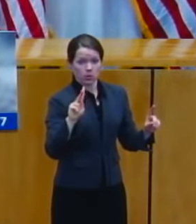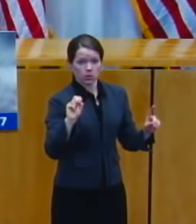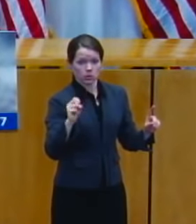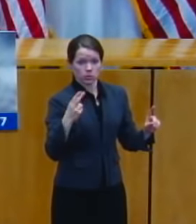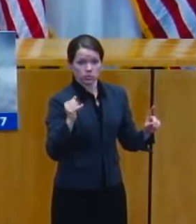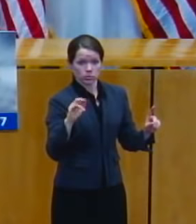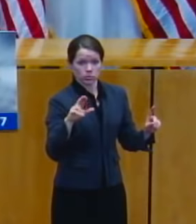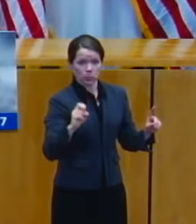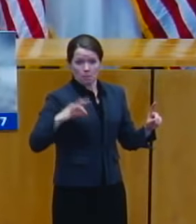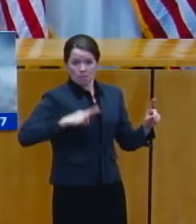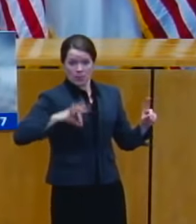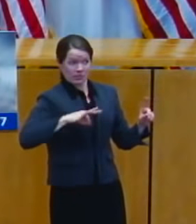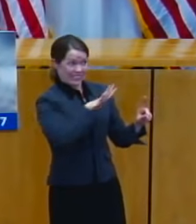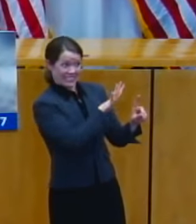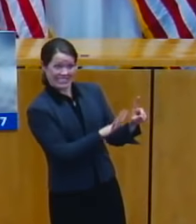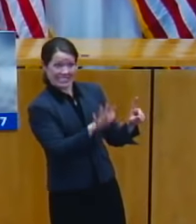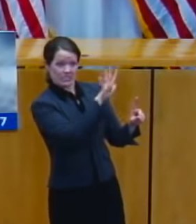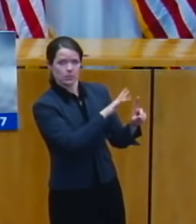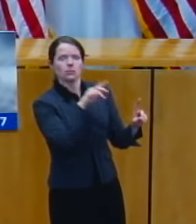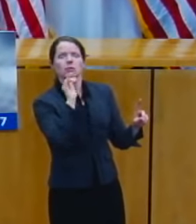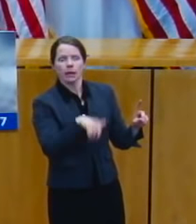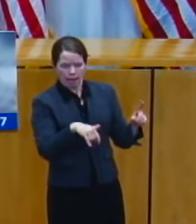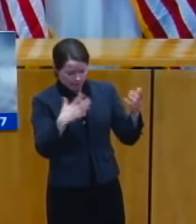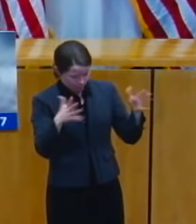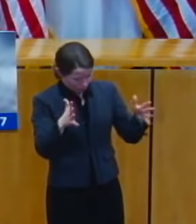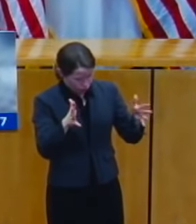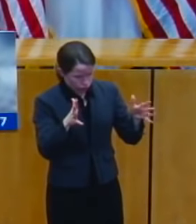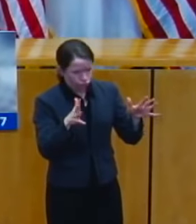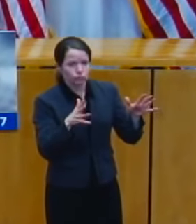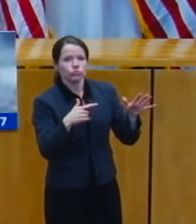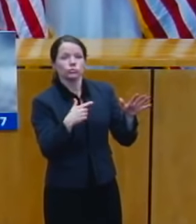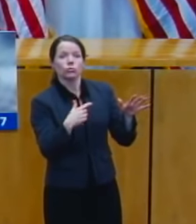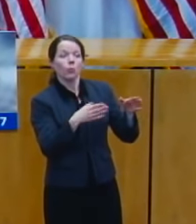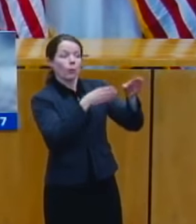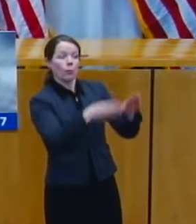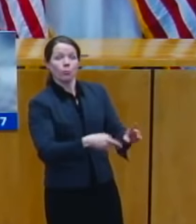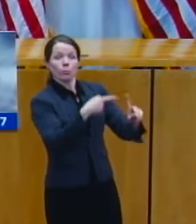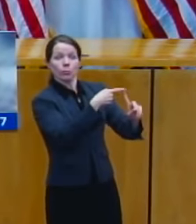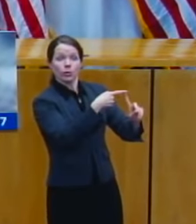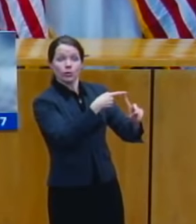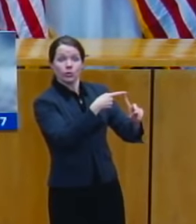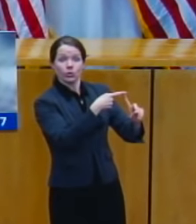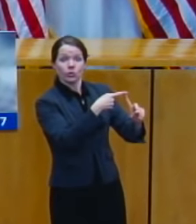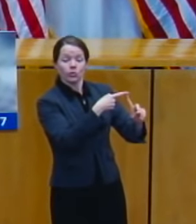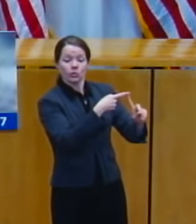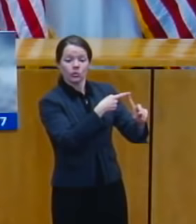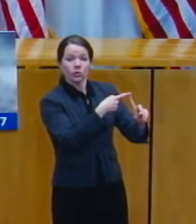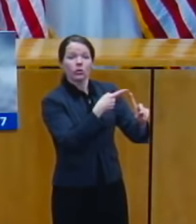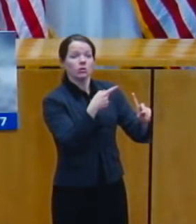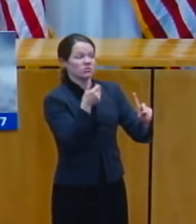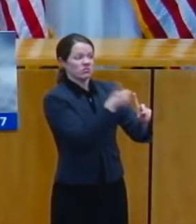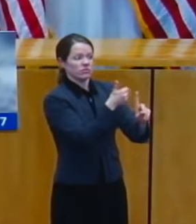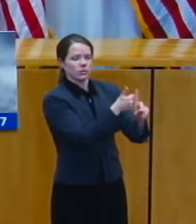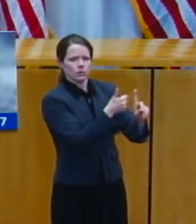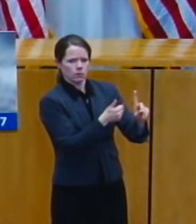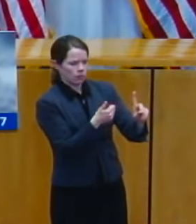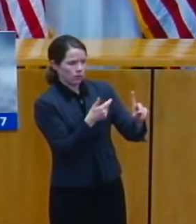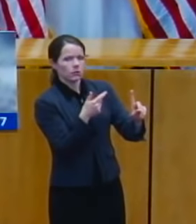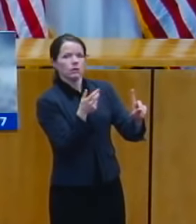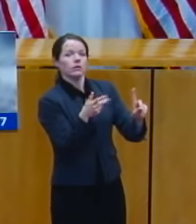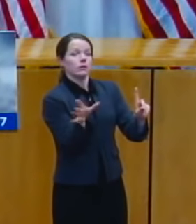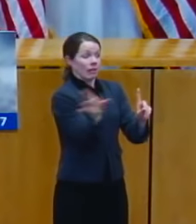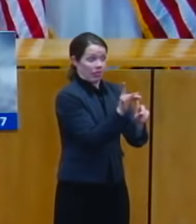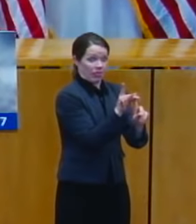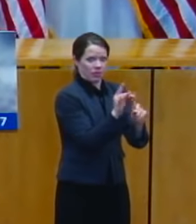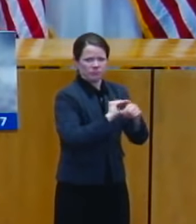spread that you could not tie to someone who had biogen or foreign travel. In